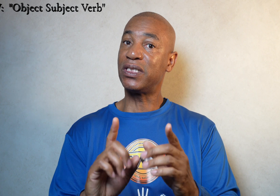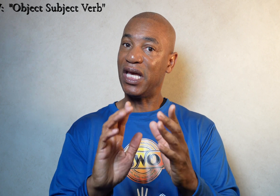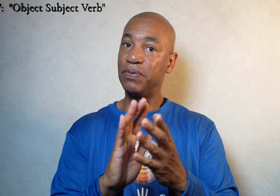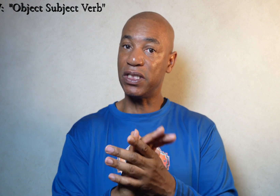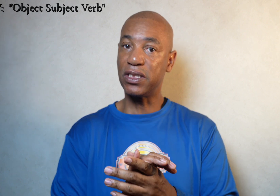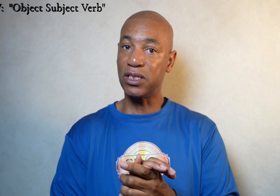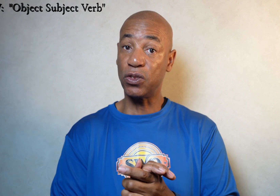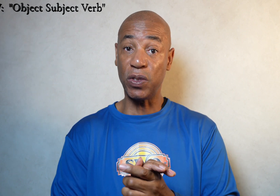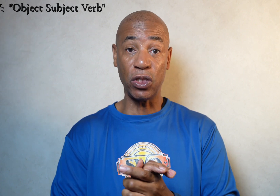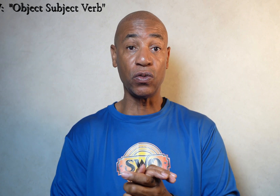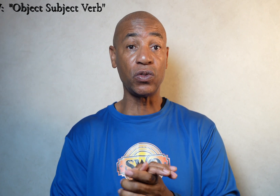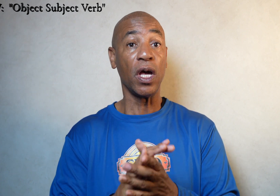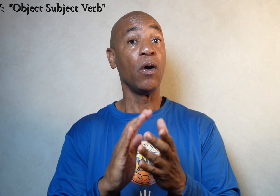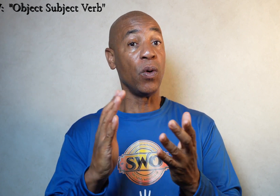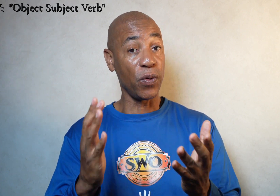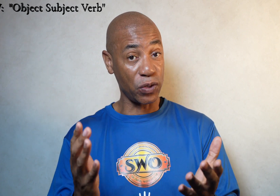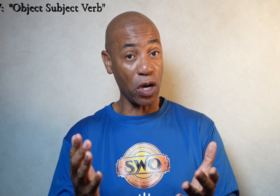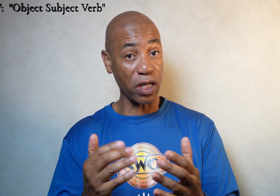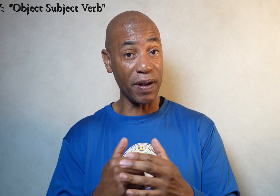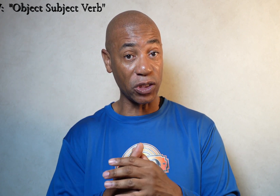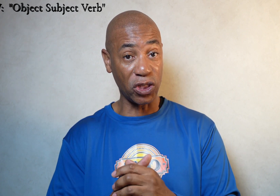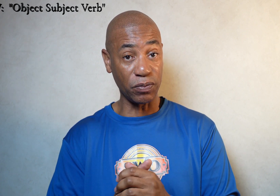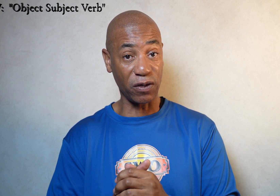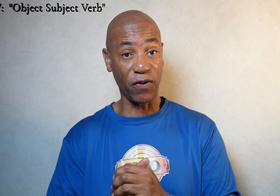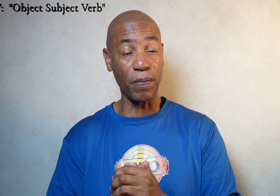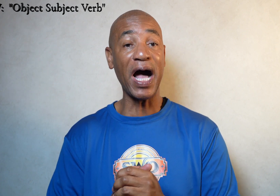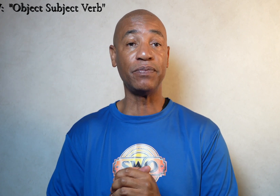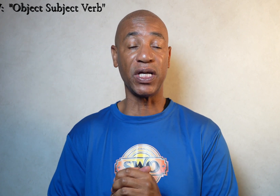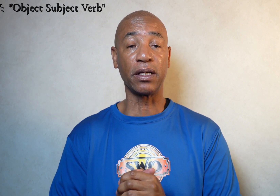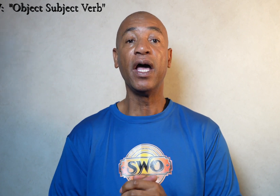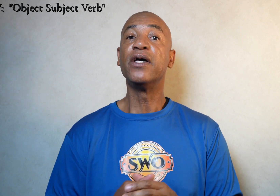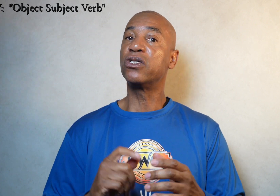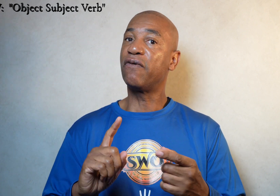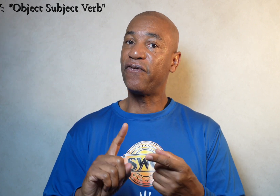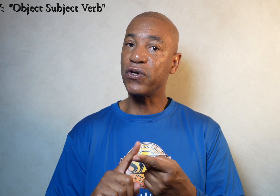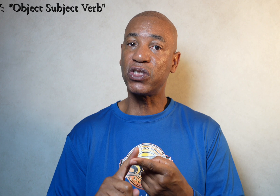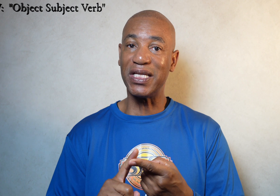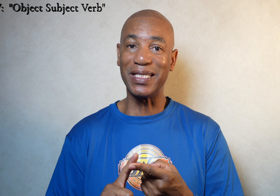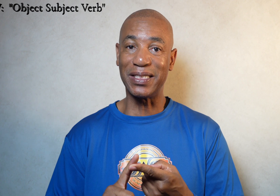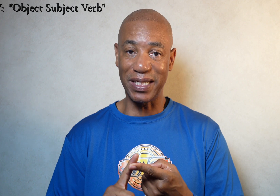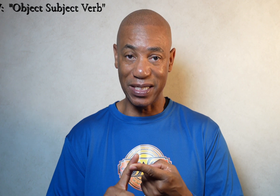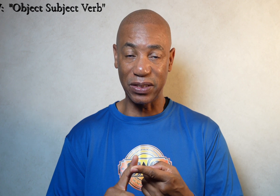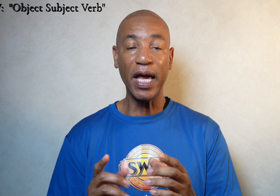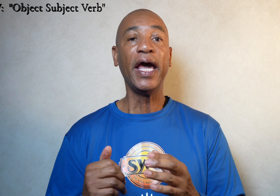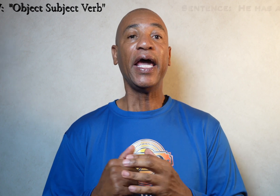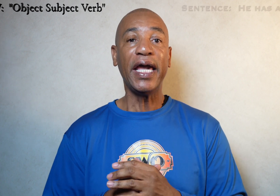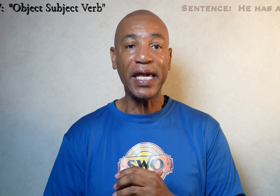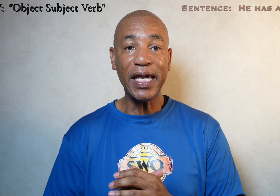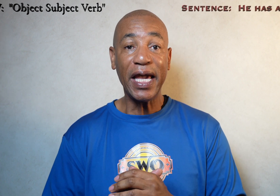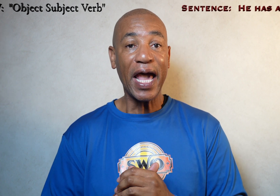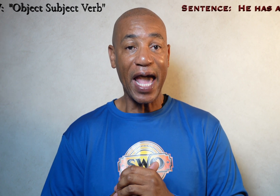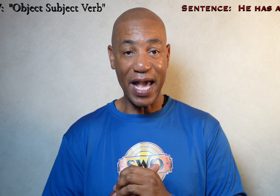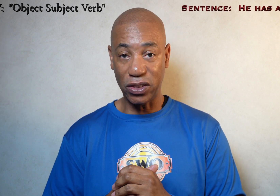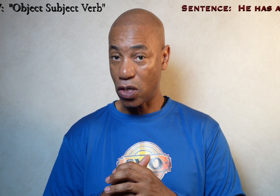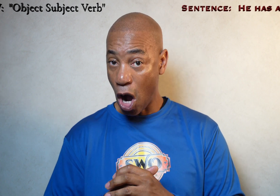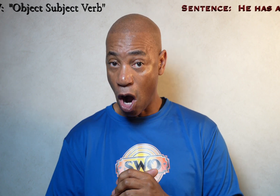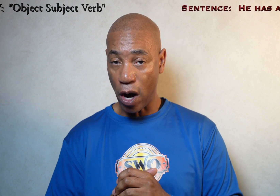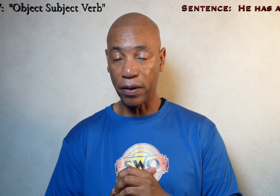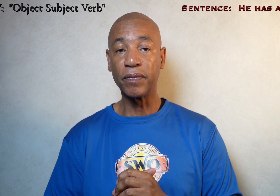same sentences we used when we were talking about subject, verb, object. So the first sentence is, he has a car.